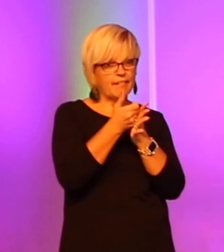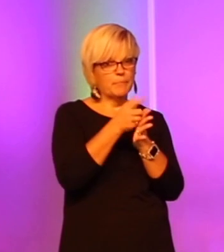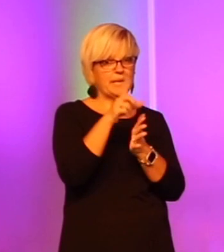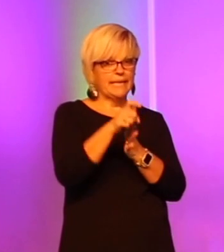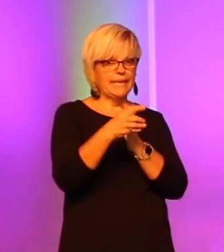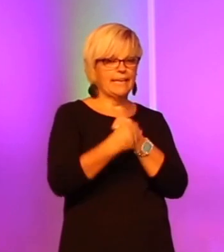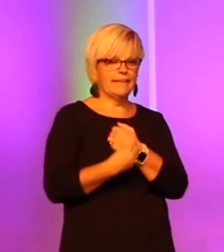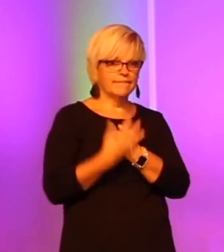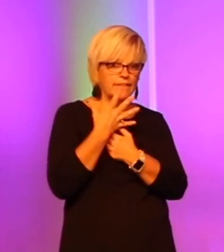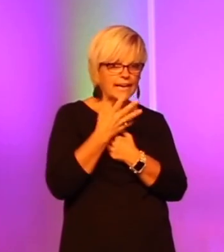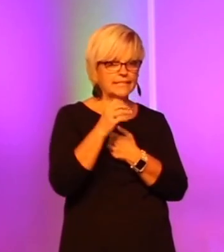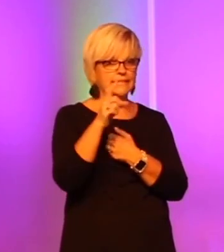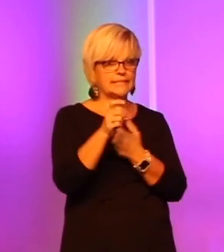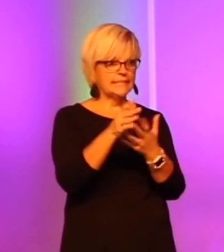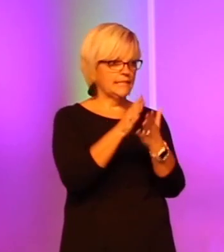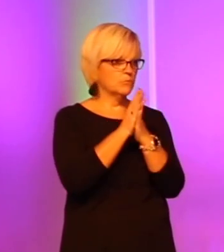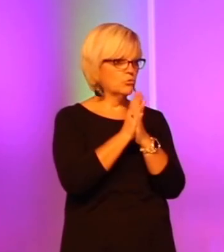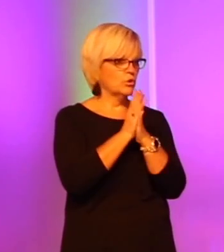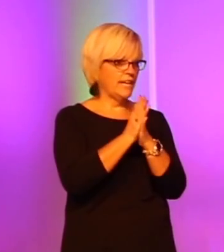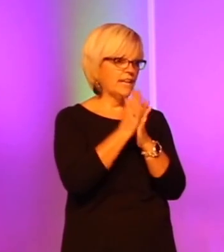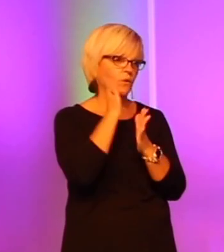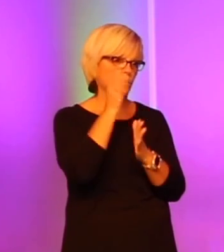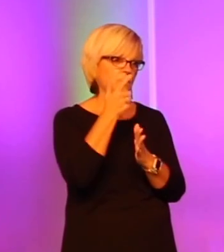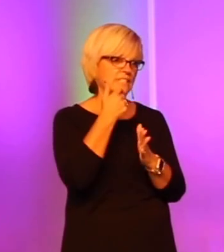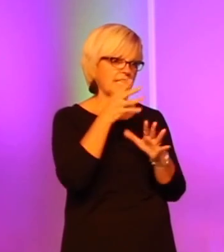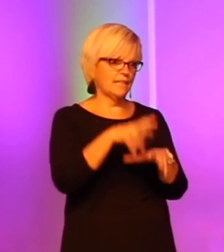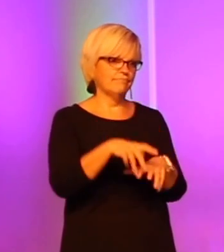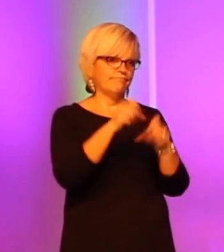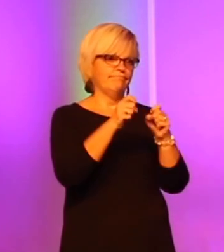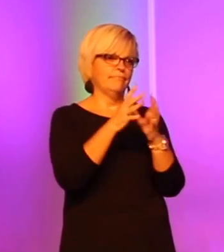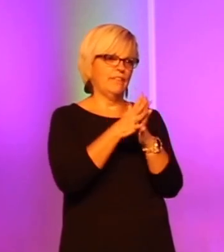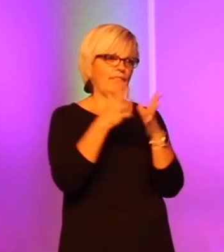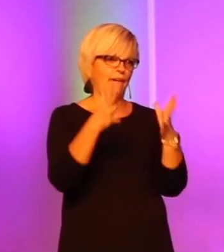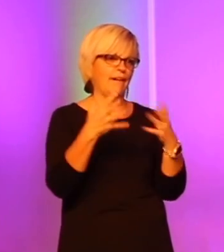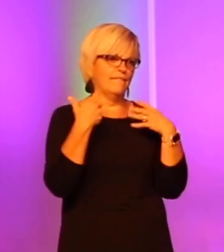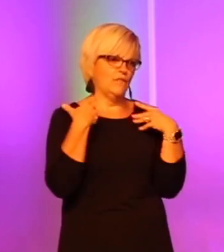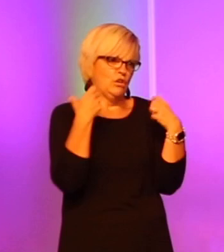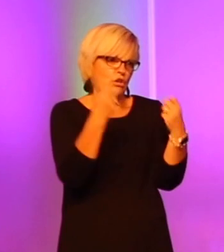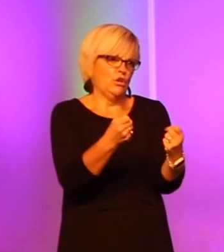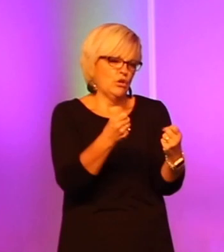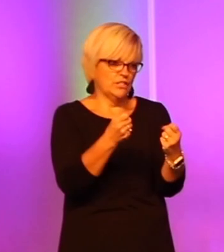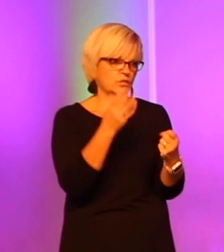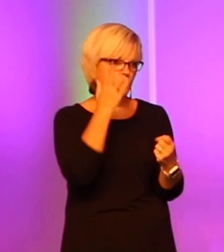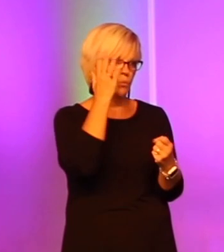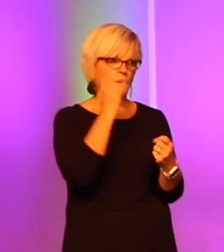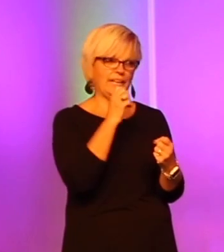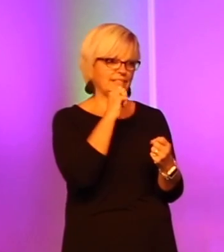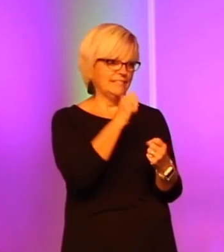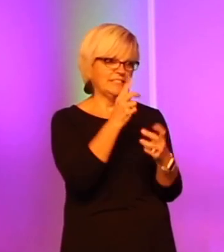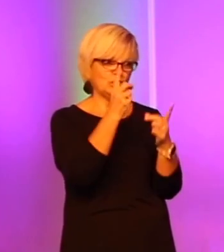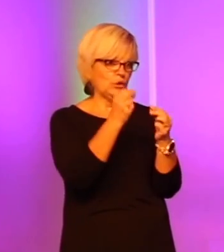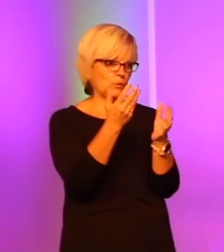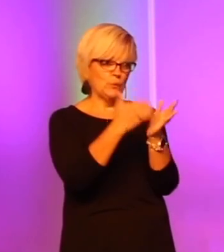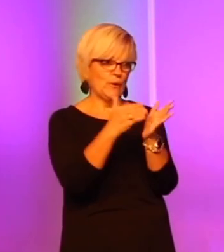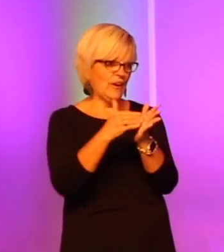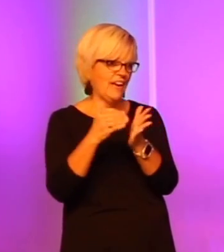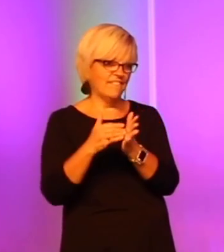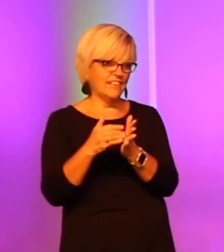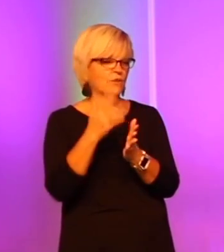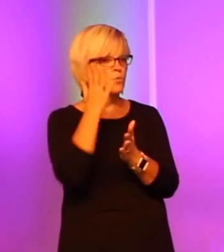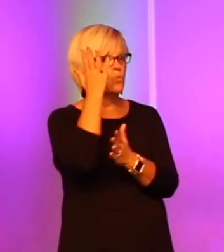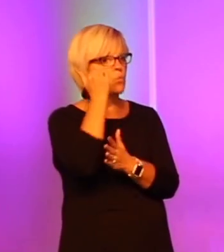advice. Or I need some prayer. Now, I will say that takes a lot of courage to do that. That's why it's rarely done, in my opinion. That's why